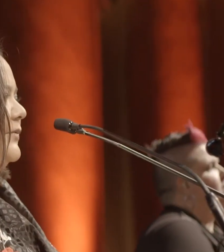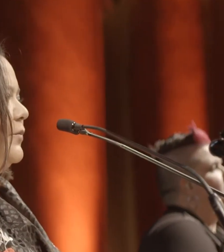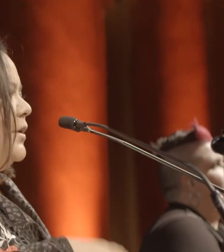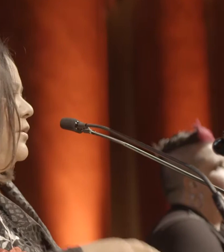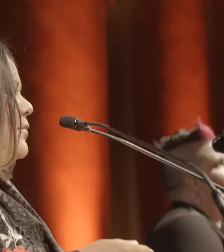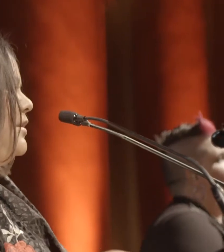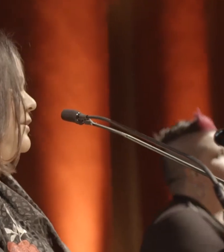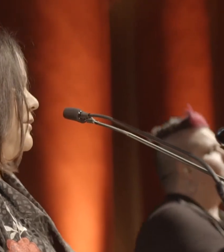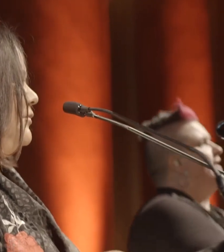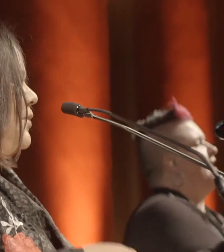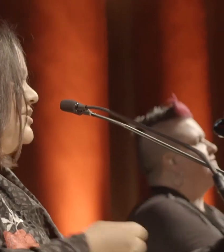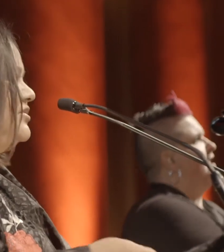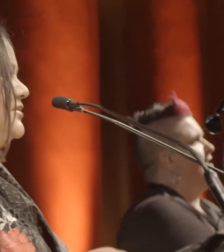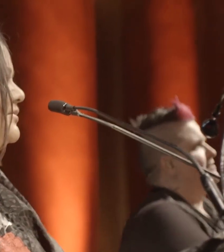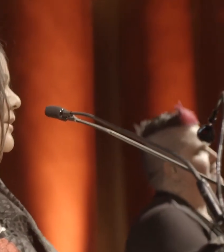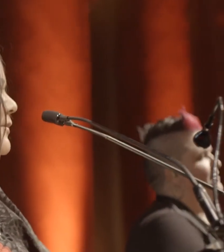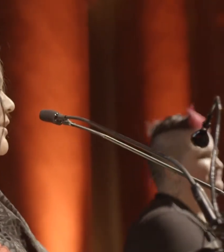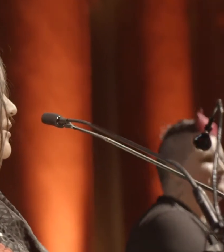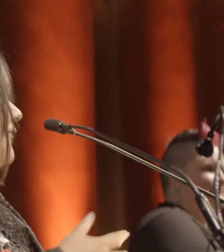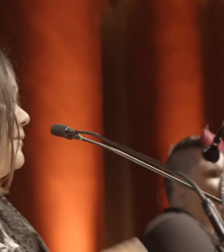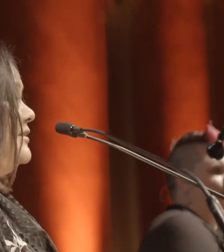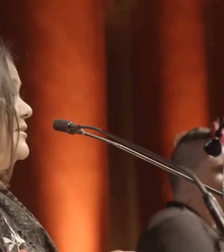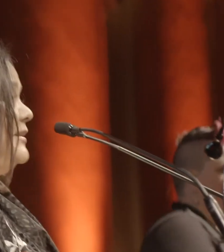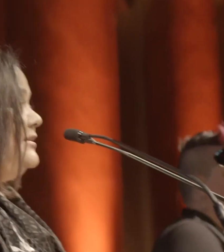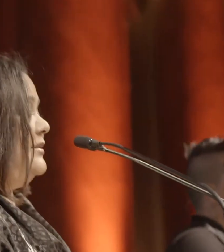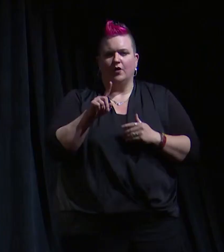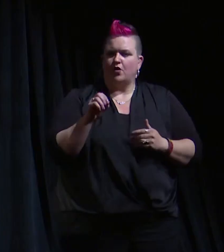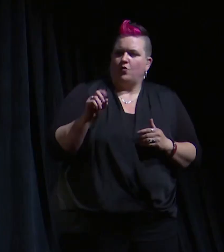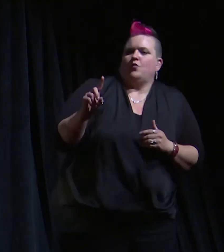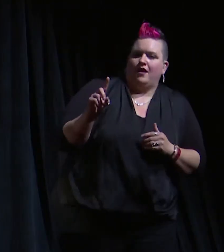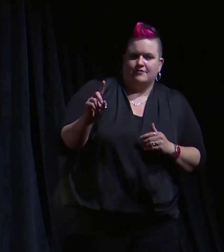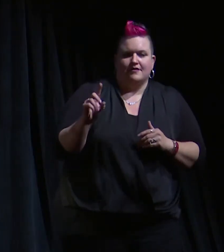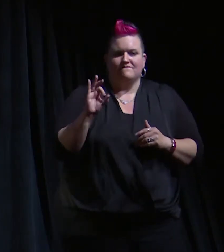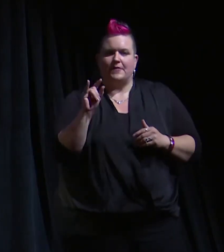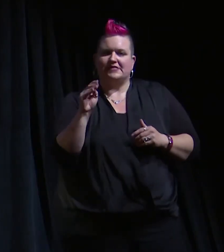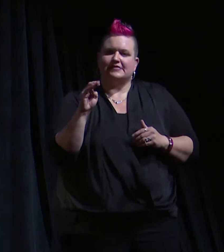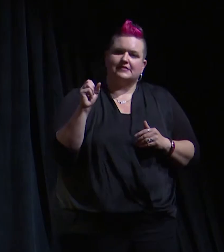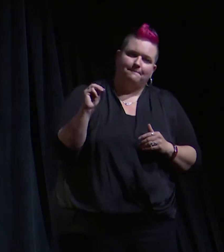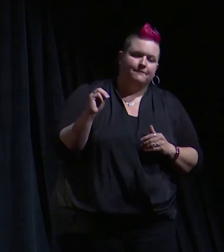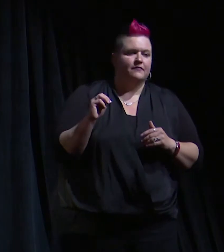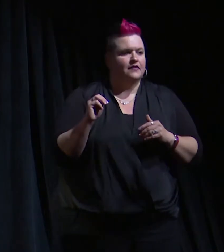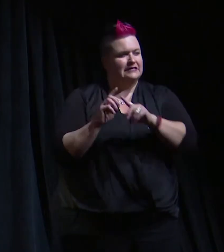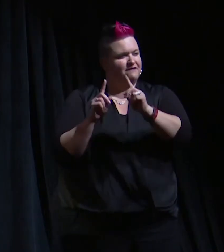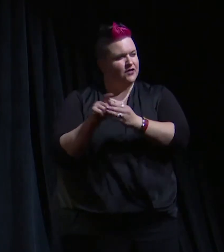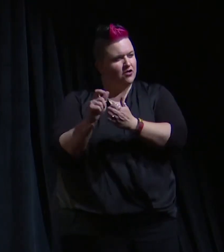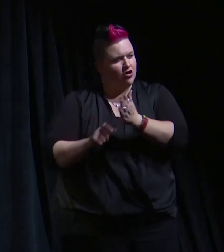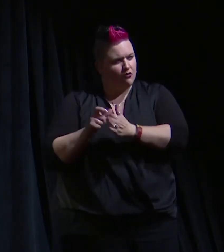of 101 questions around feminism. I see articles in the New York Times that